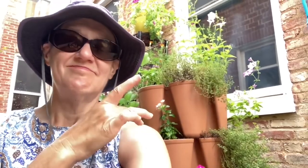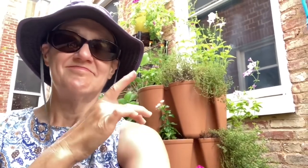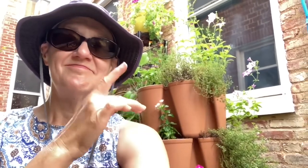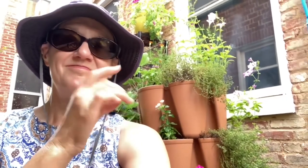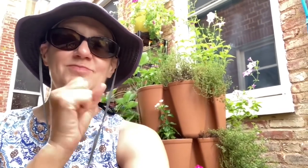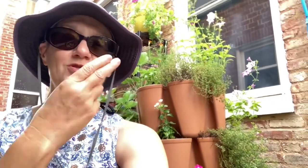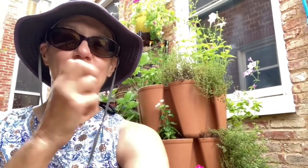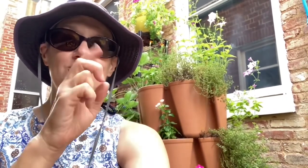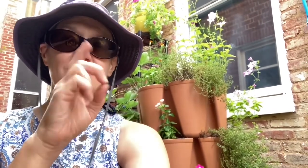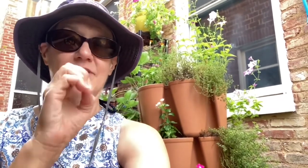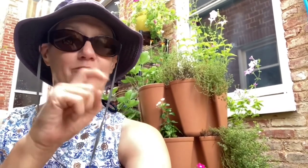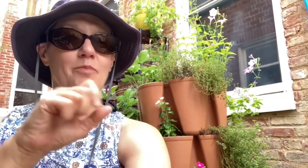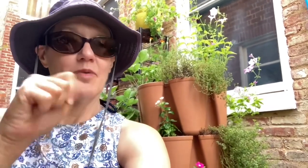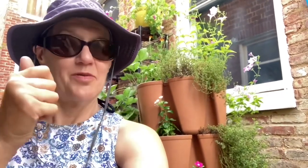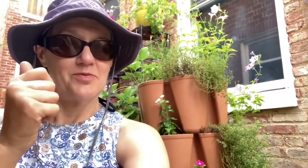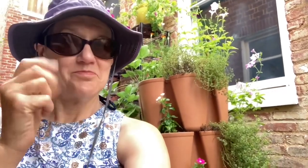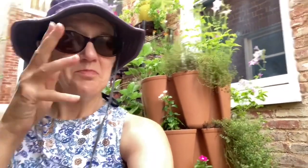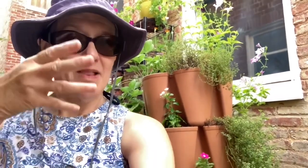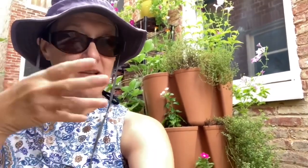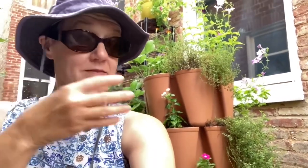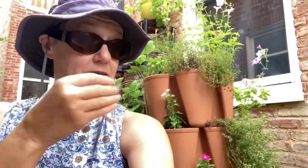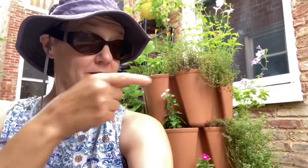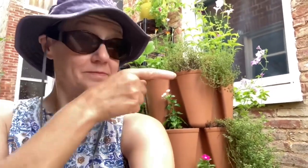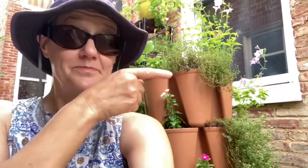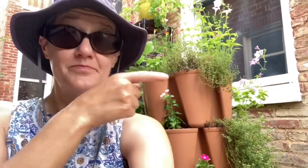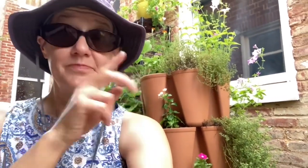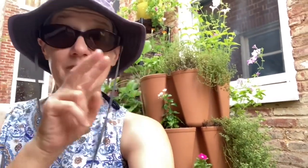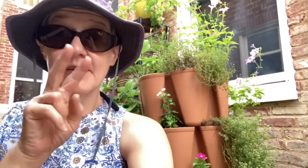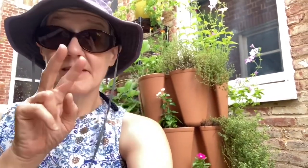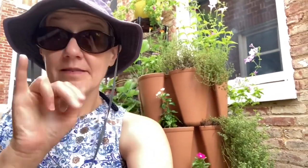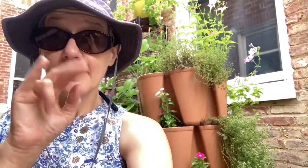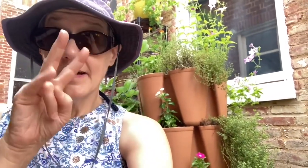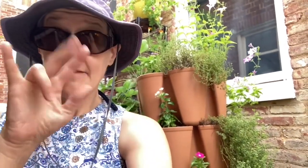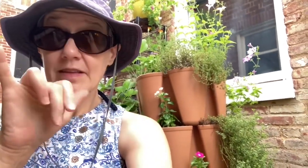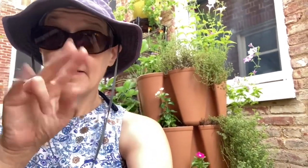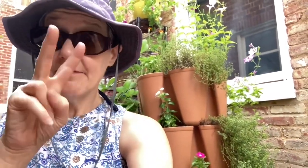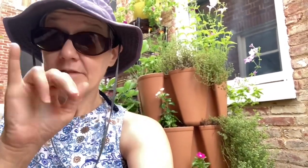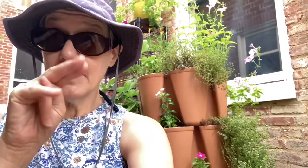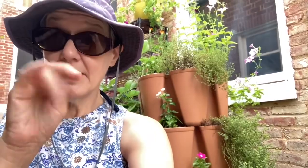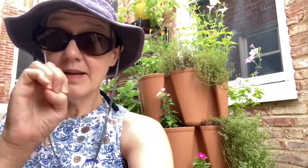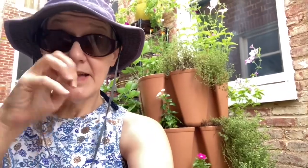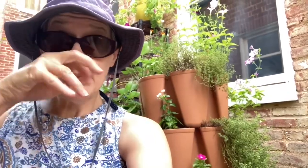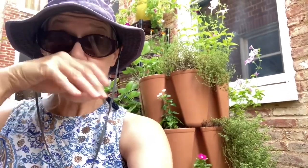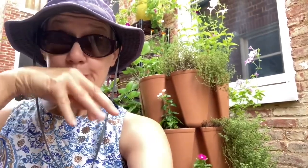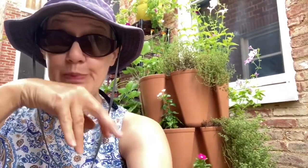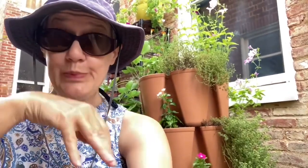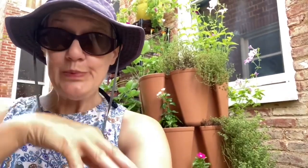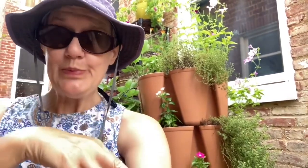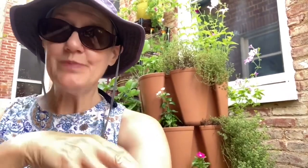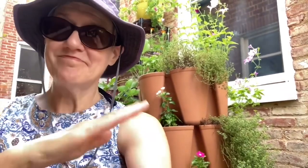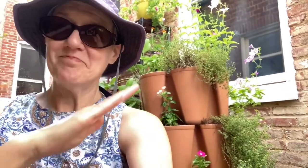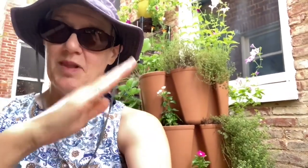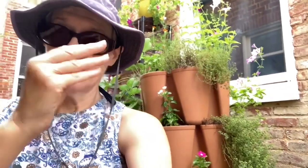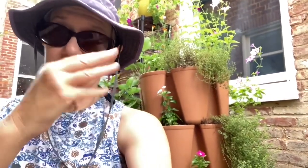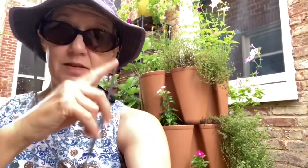more shaded from the higher up plants. Especially over there, the creeping Jenny is really shaded,